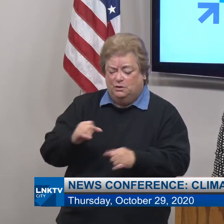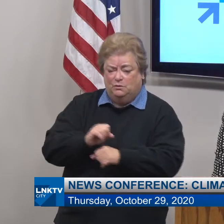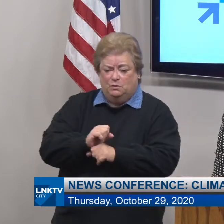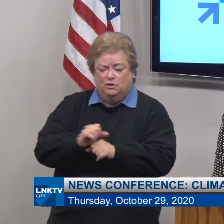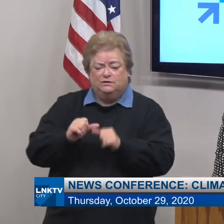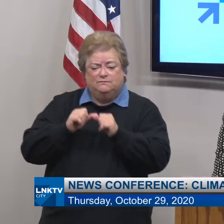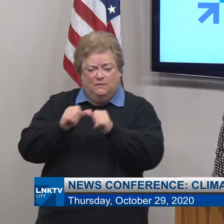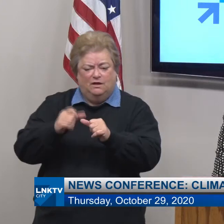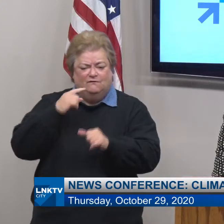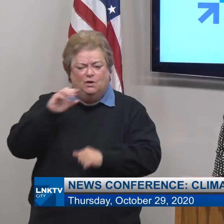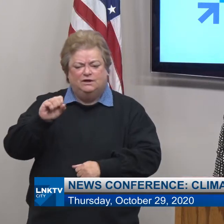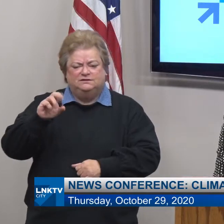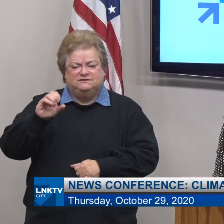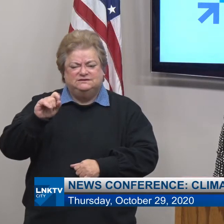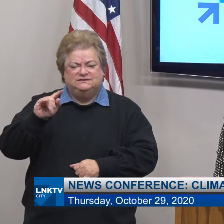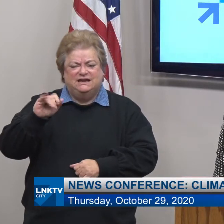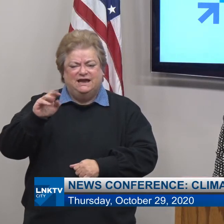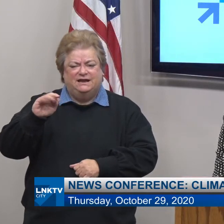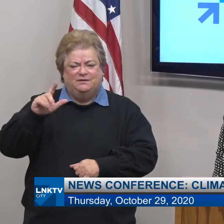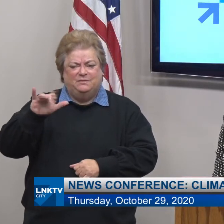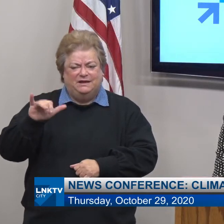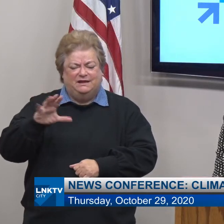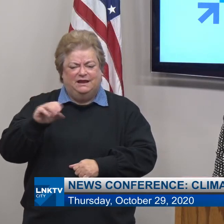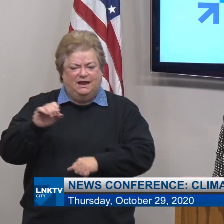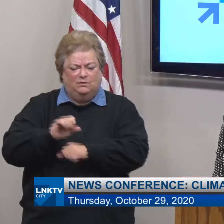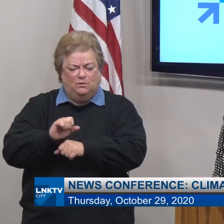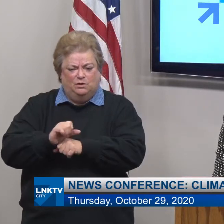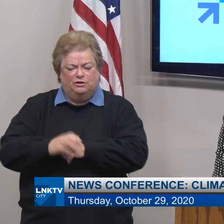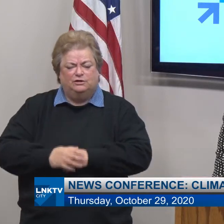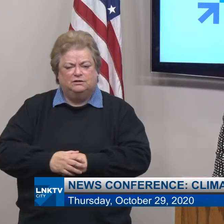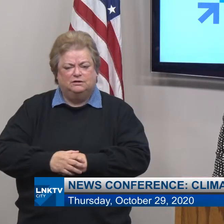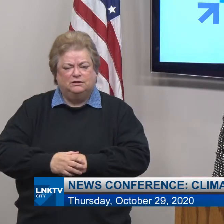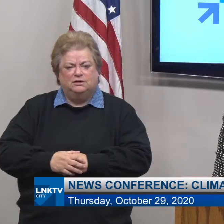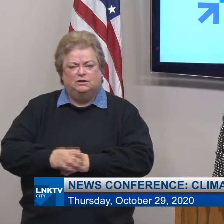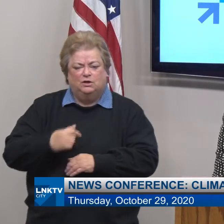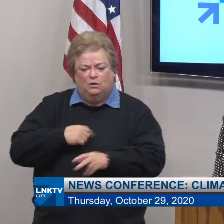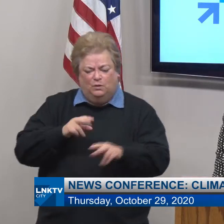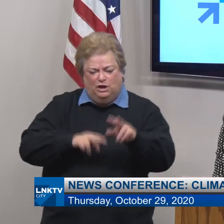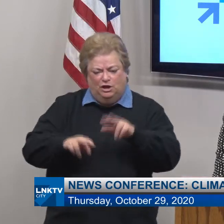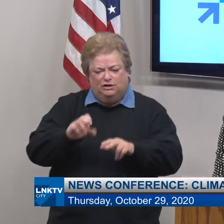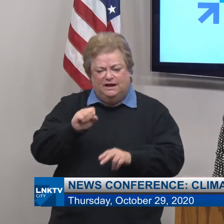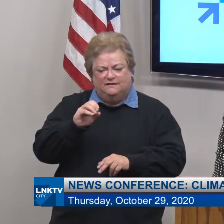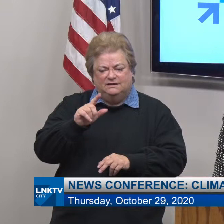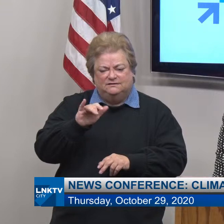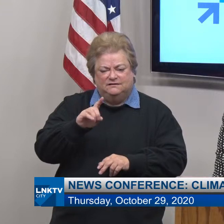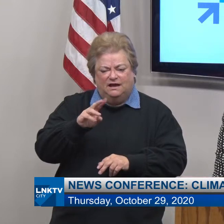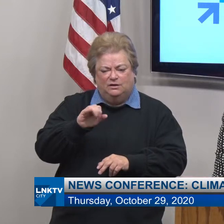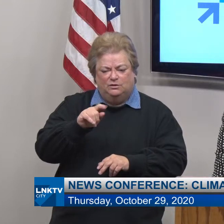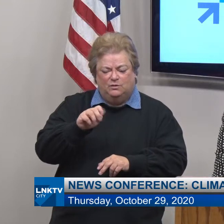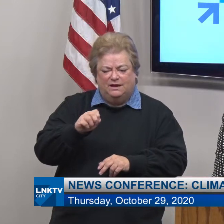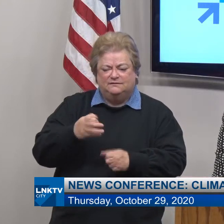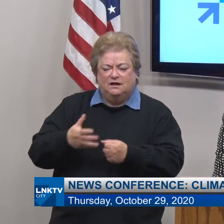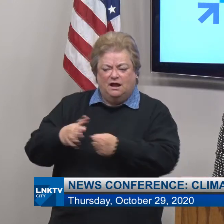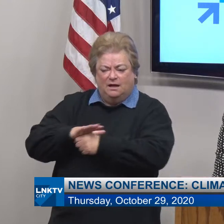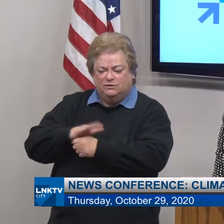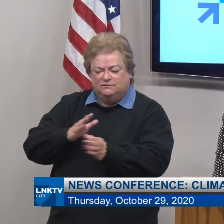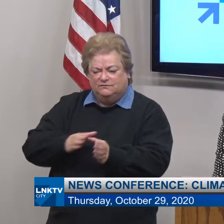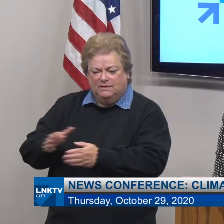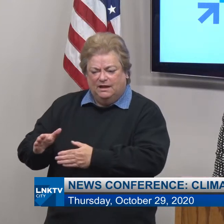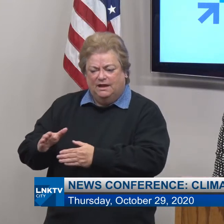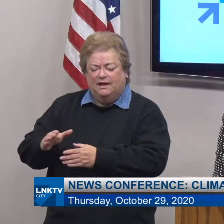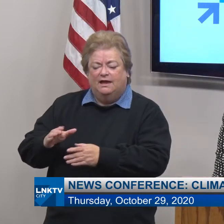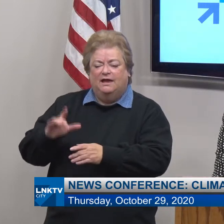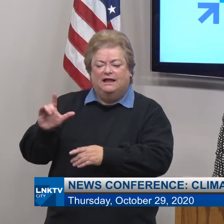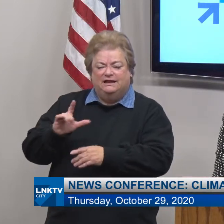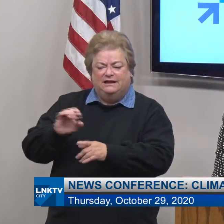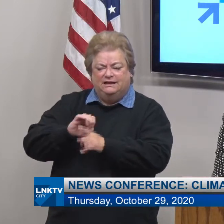sustainability and resilience. We drew from this work, including reviewing the Solid Waste Plan, the Comprehensive Plan, the Lincoln